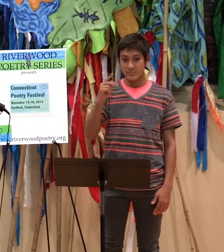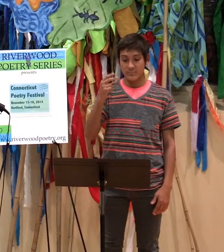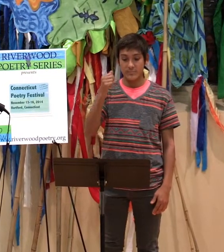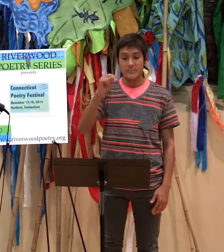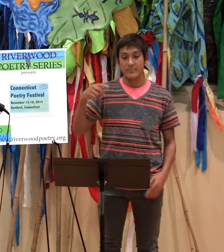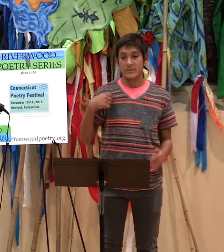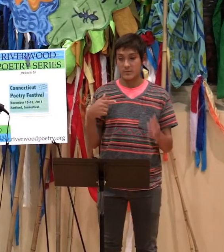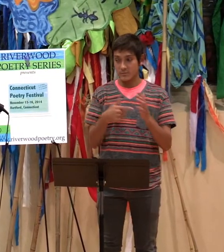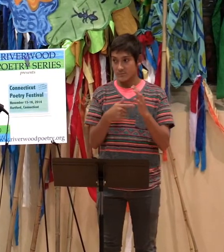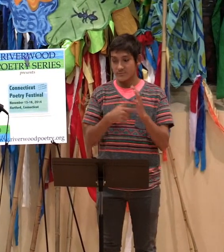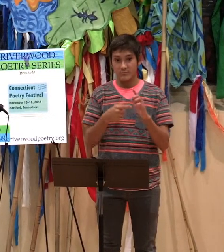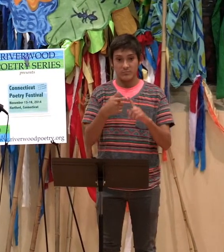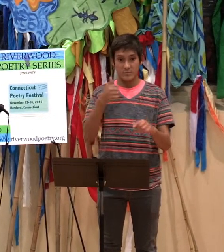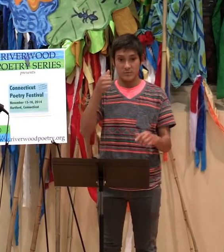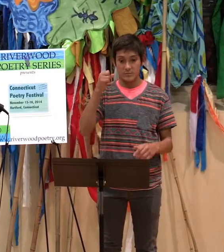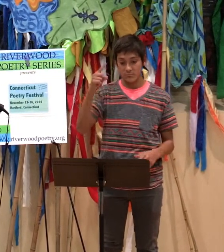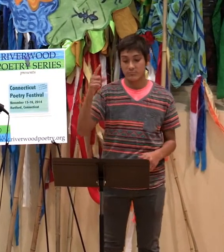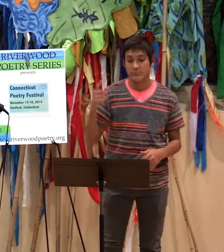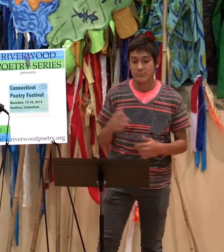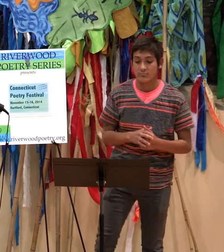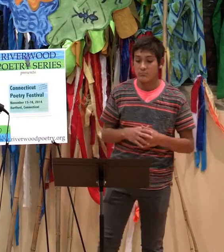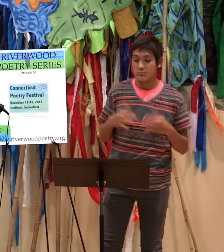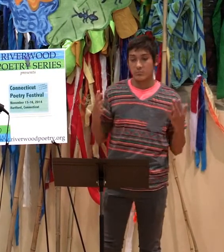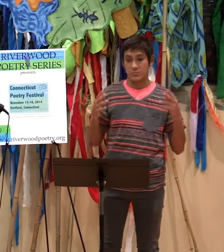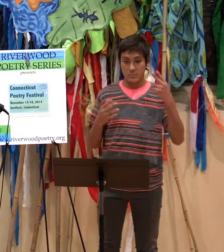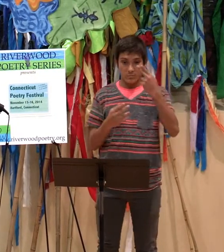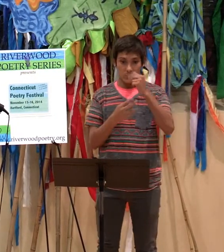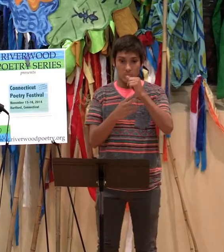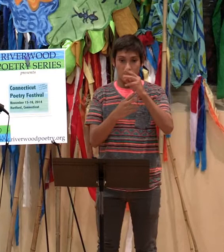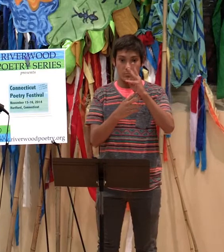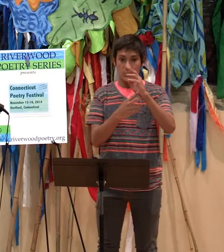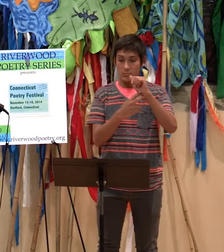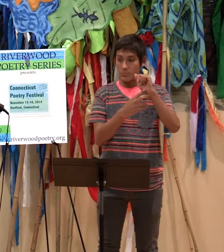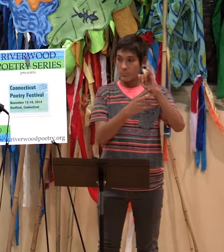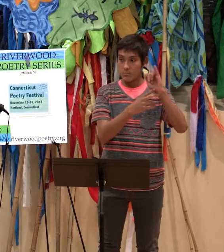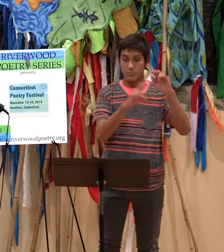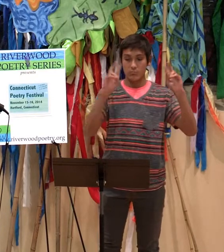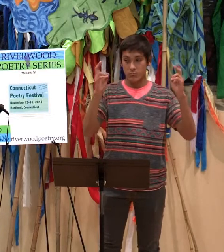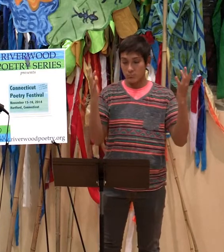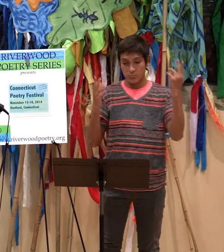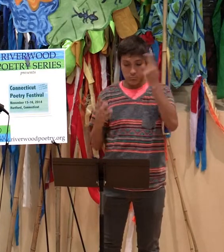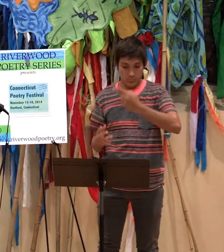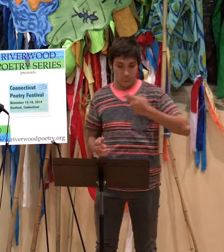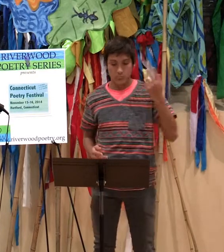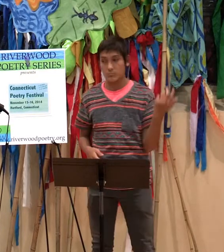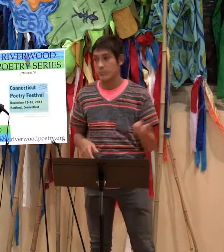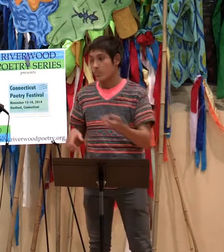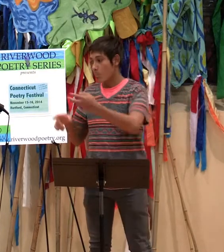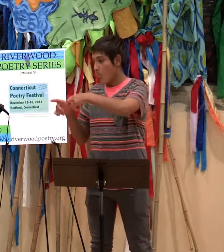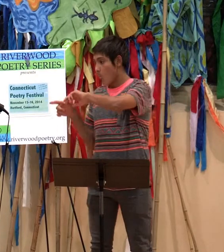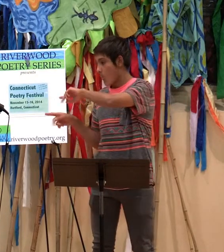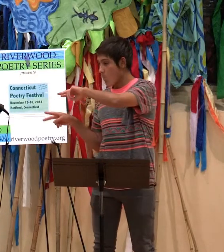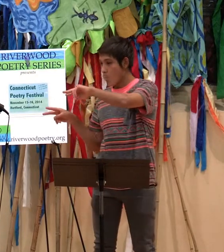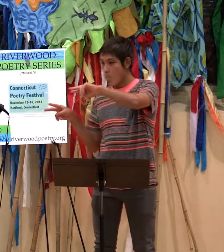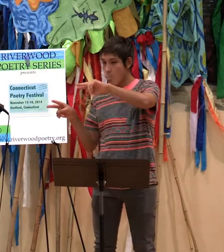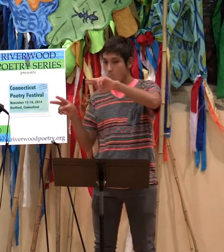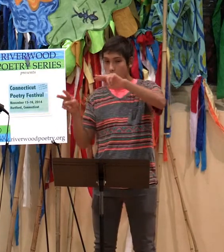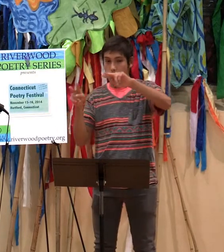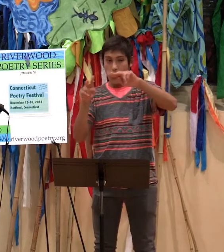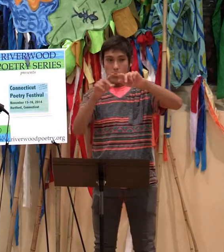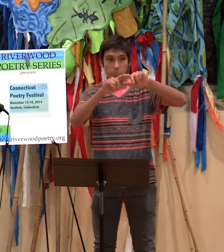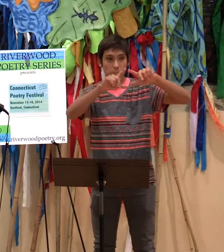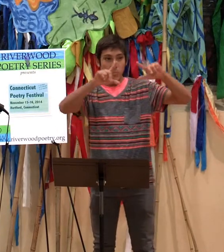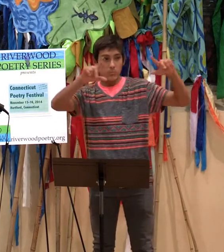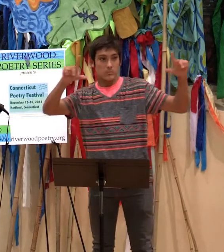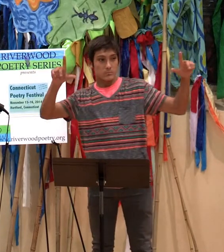My name is John. I'm a junior at ASD. The title is Hawaii.